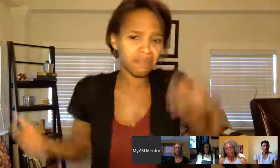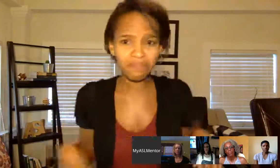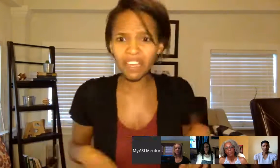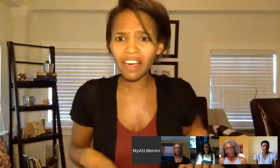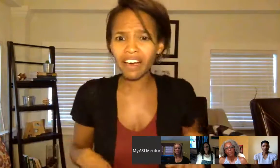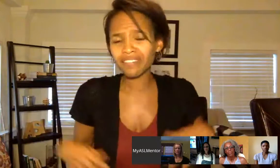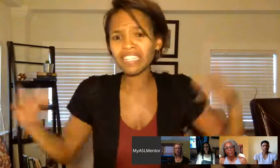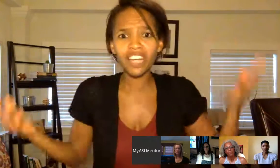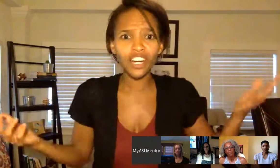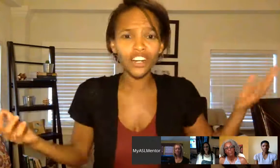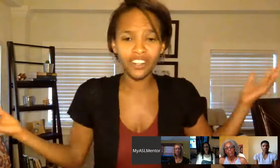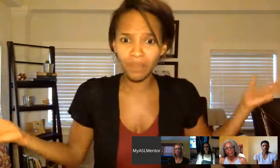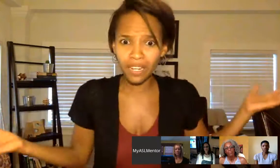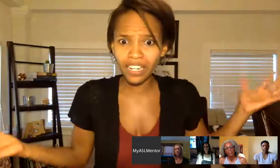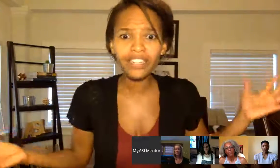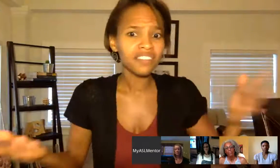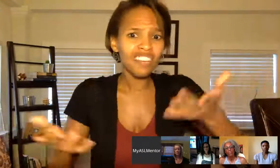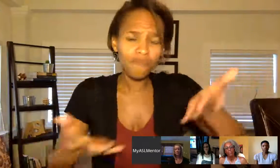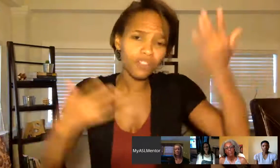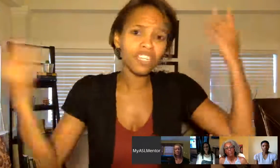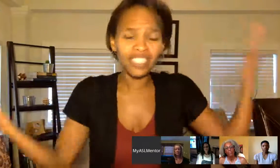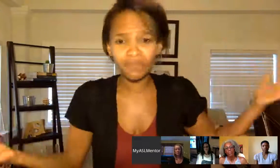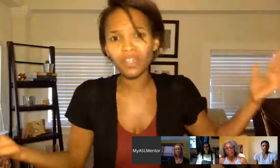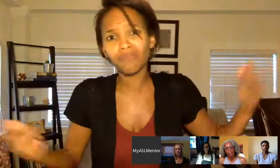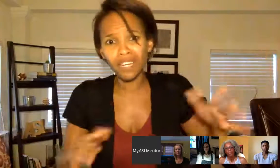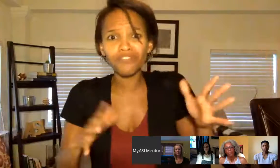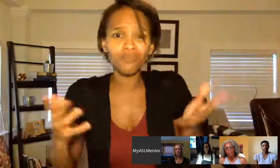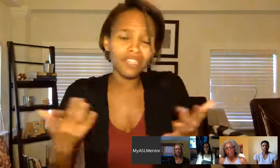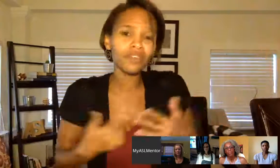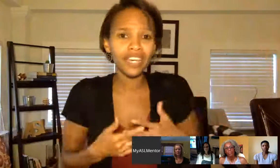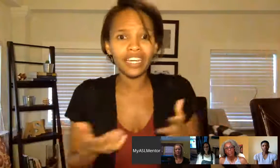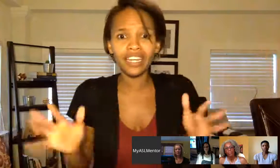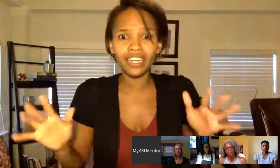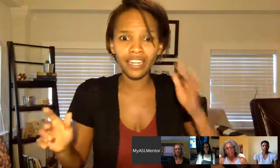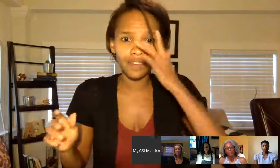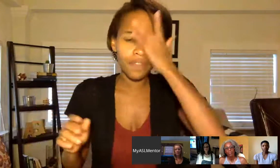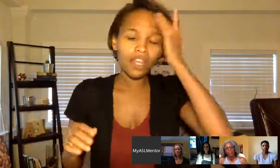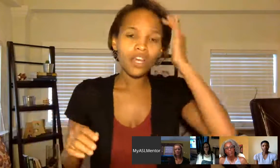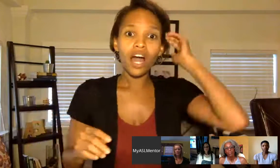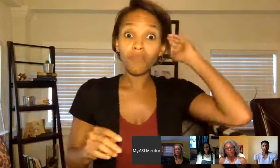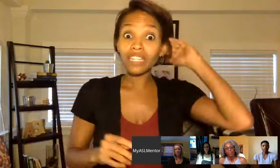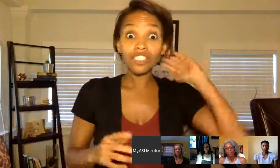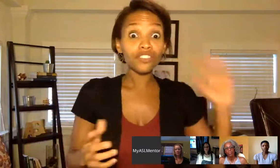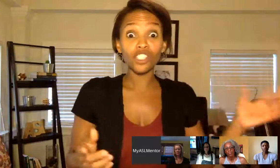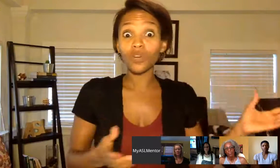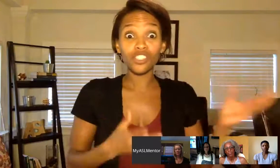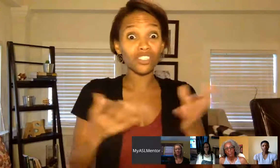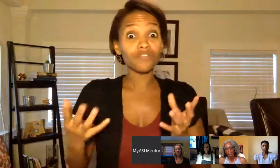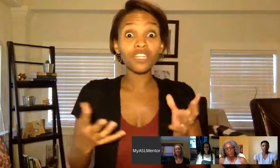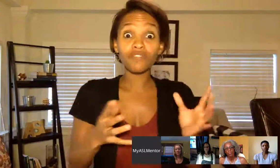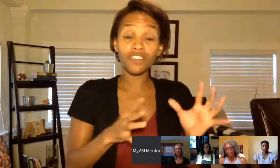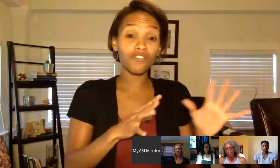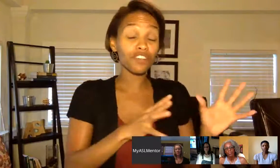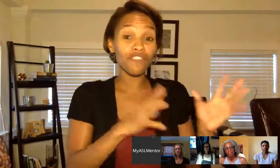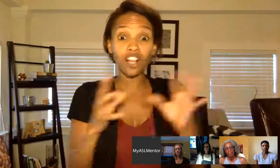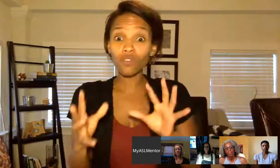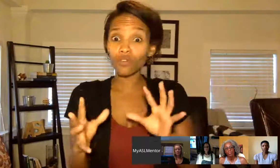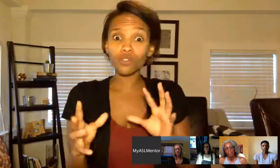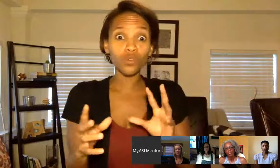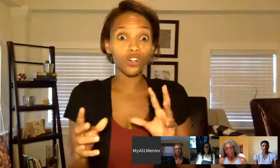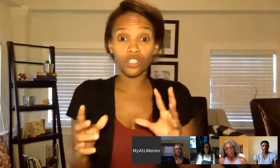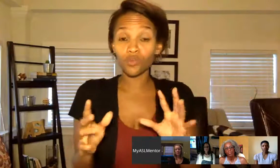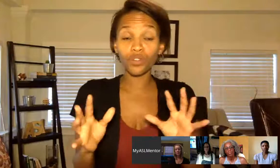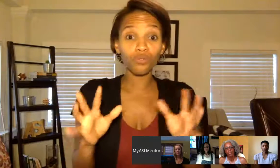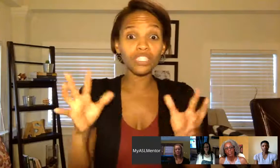yeah, it's not hurting anybody. That person gets benefit me, okay, I get it. But in certain situations, if we follow